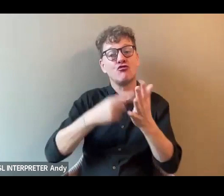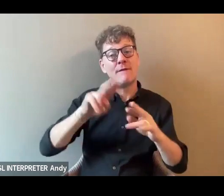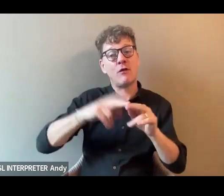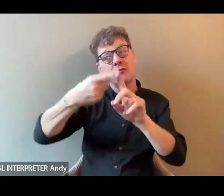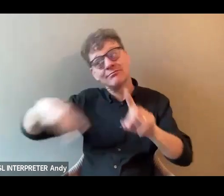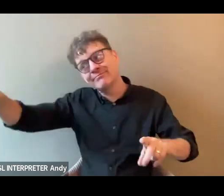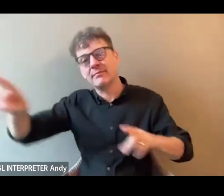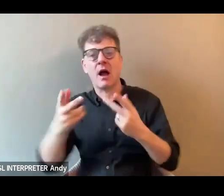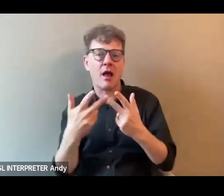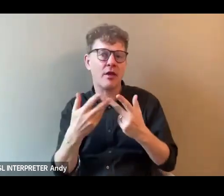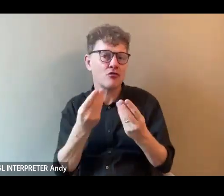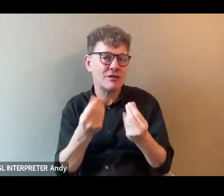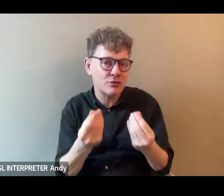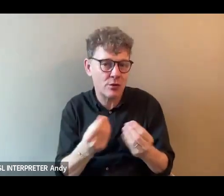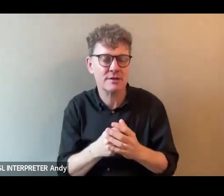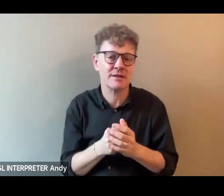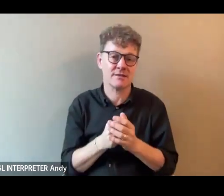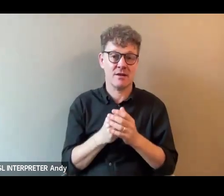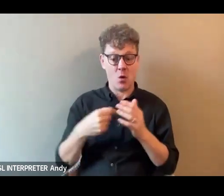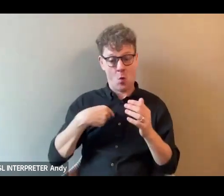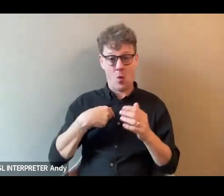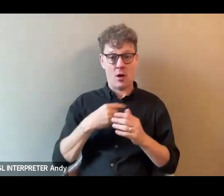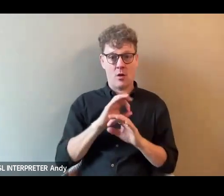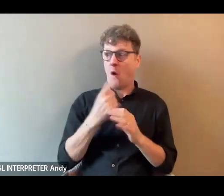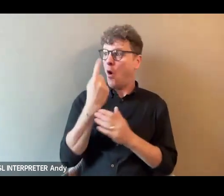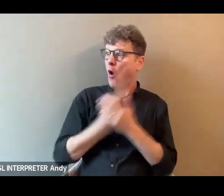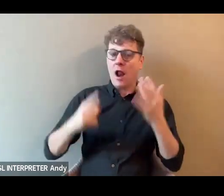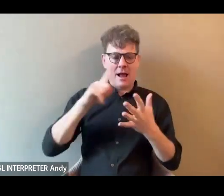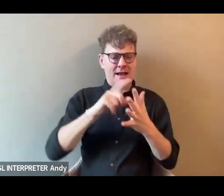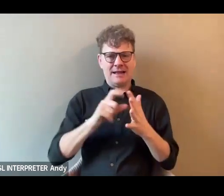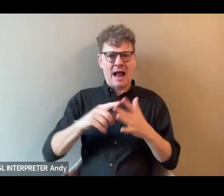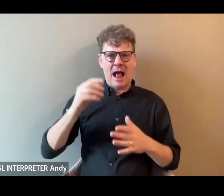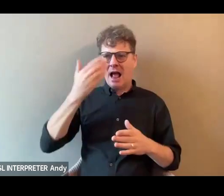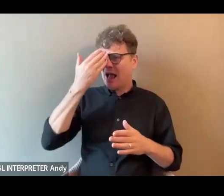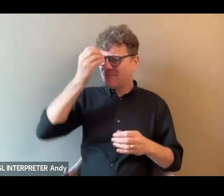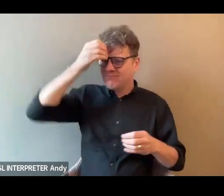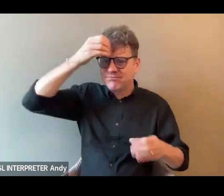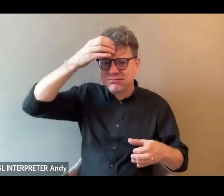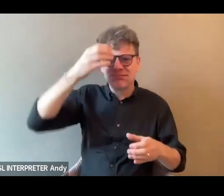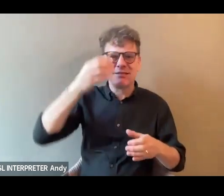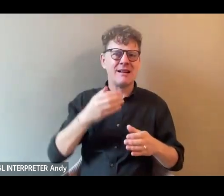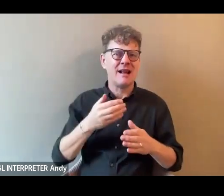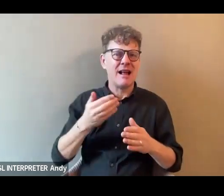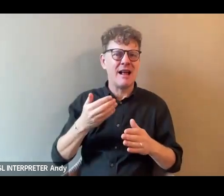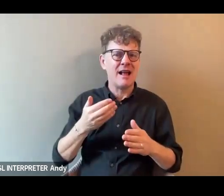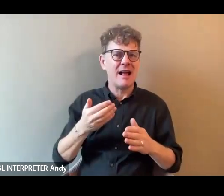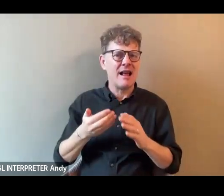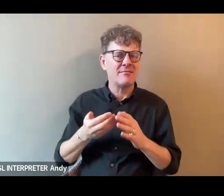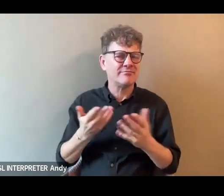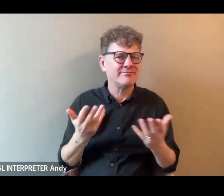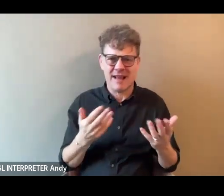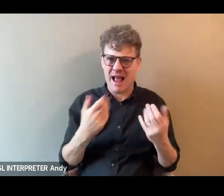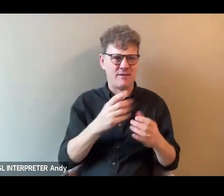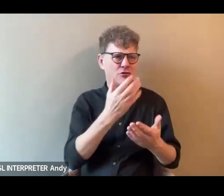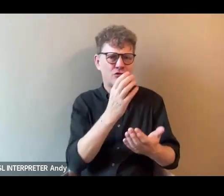resources. Recognise that we're not the only experts. There are people working in charities, etc., that can offer help, support groups. The